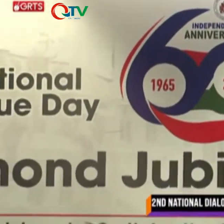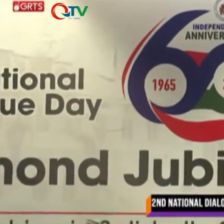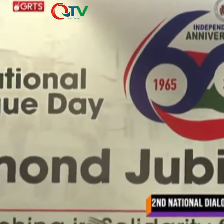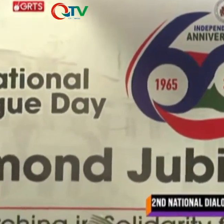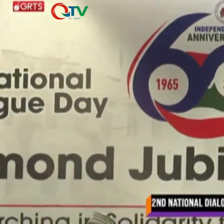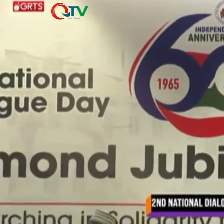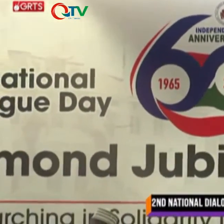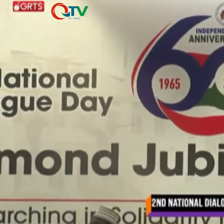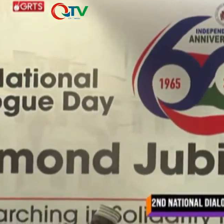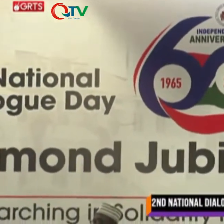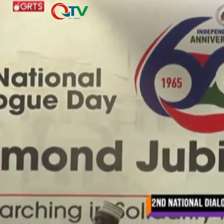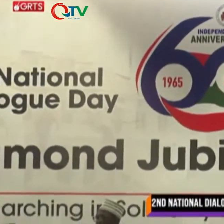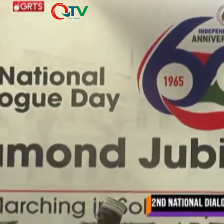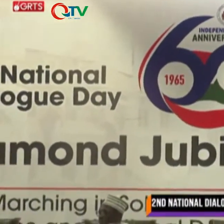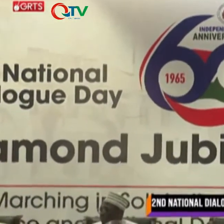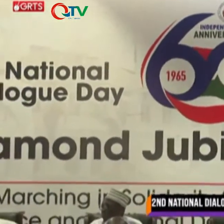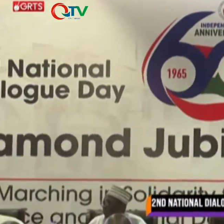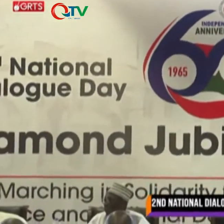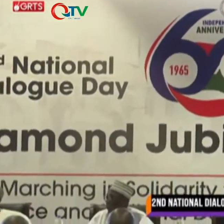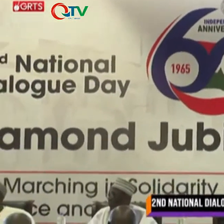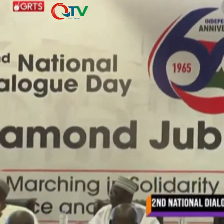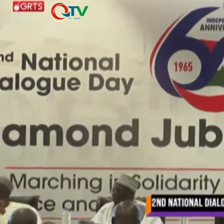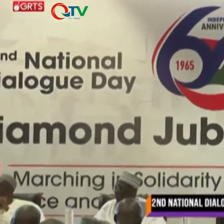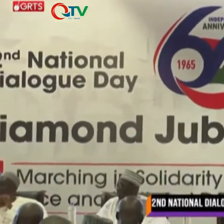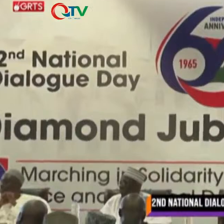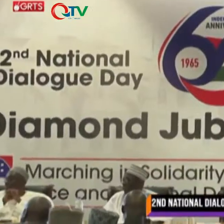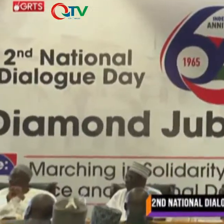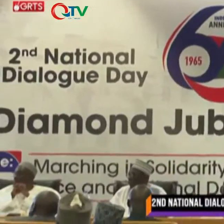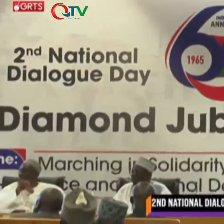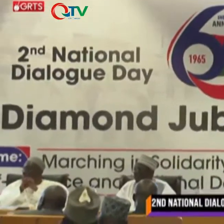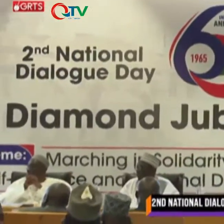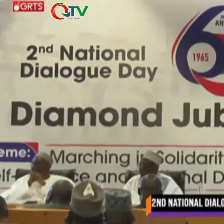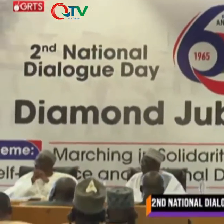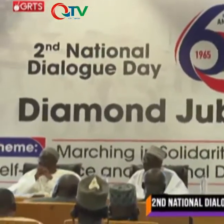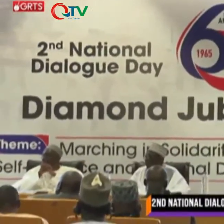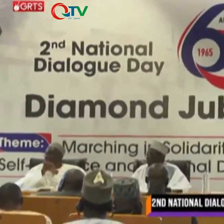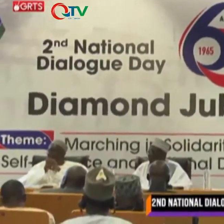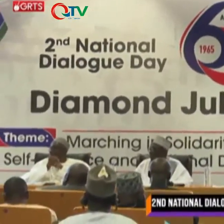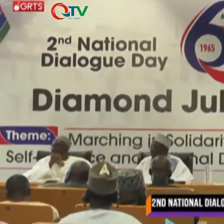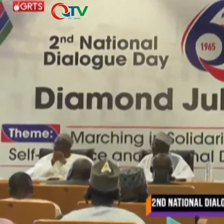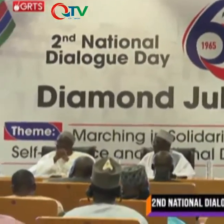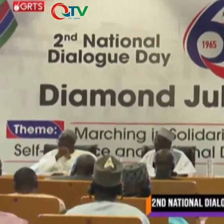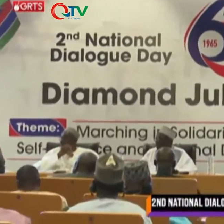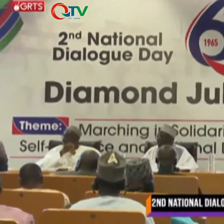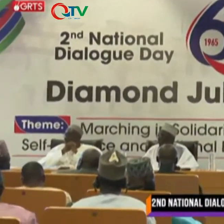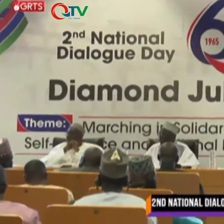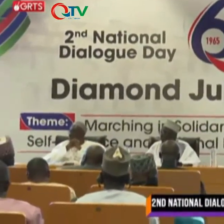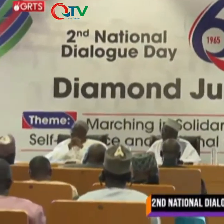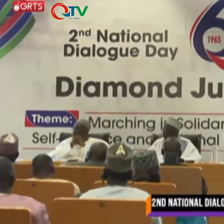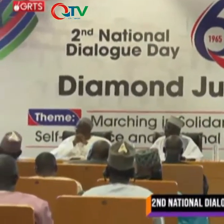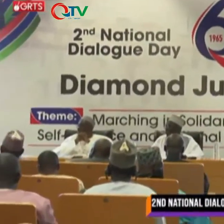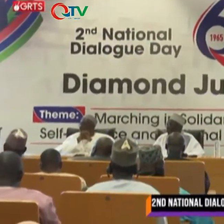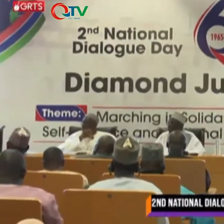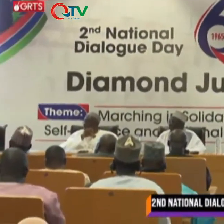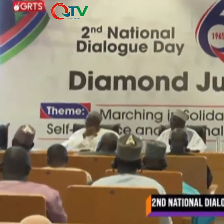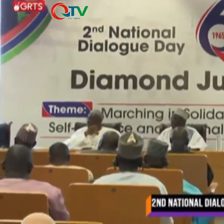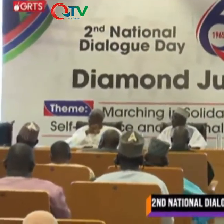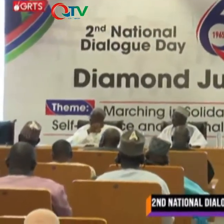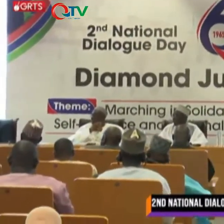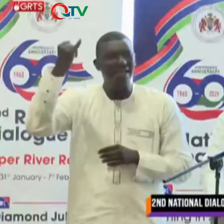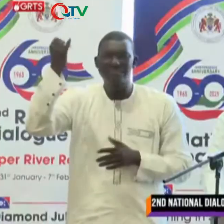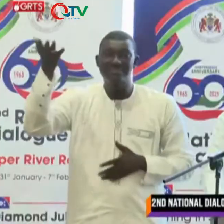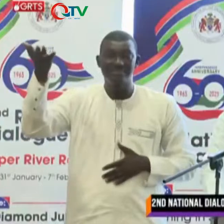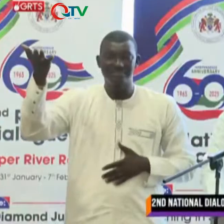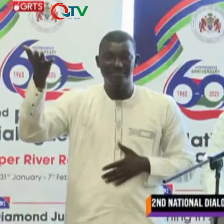that seemingly divide us are artificial. They are byproducts of ideologies,